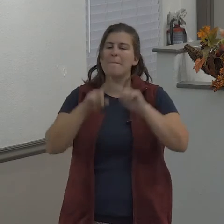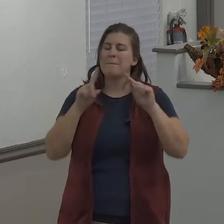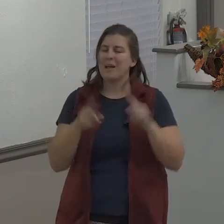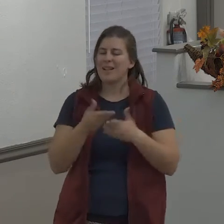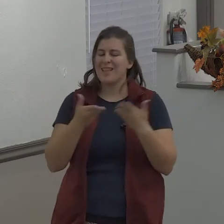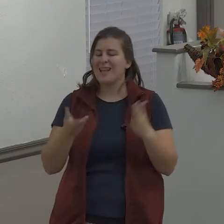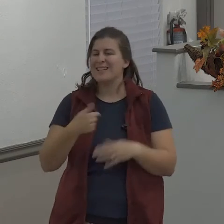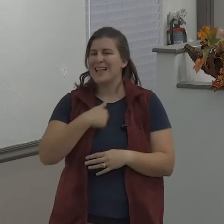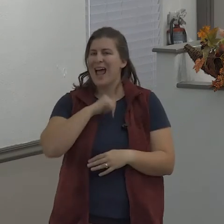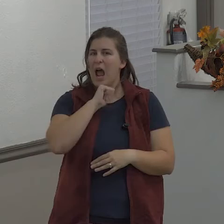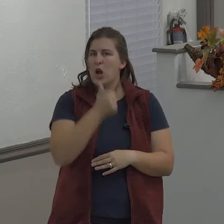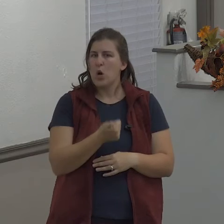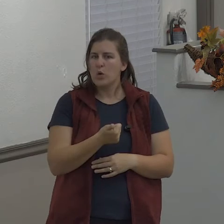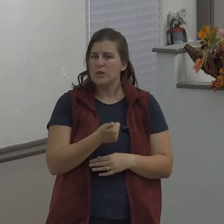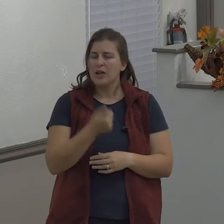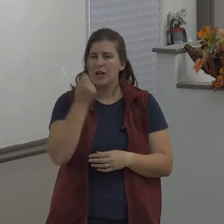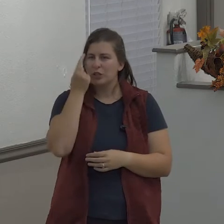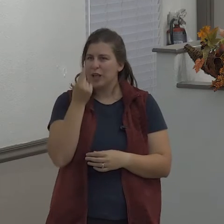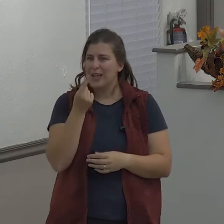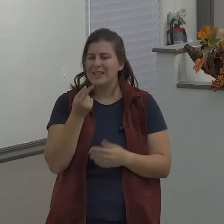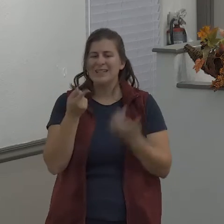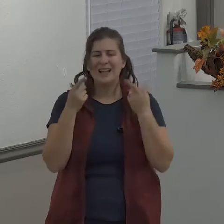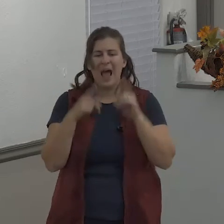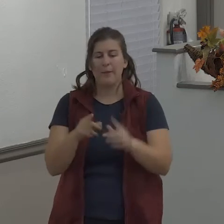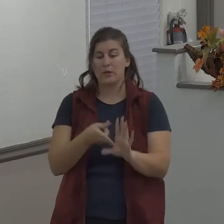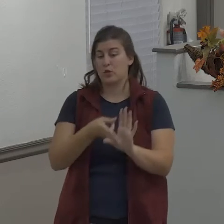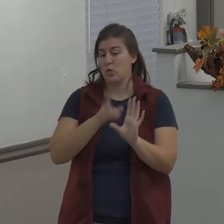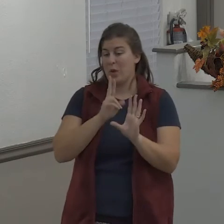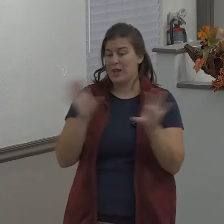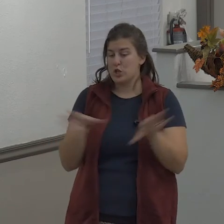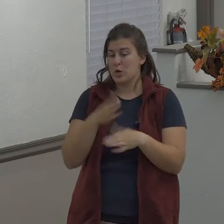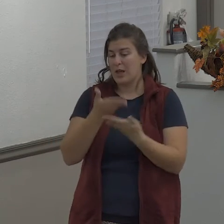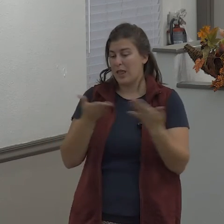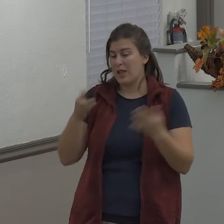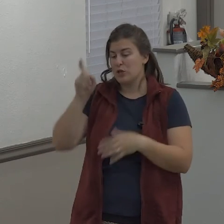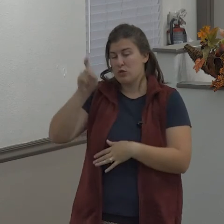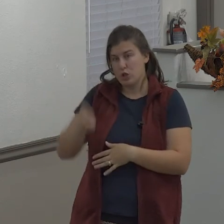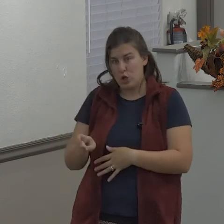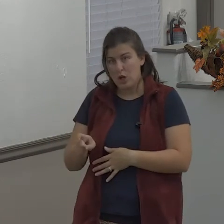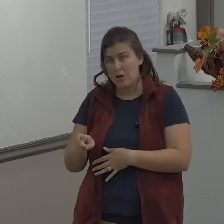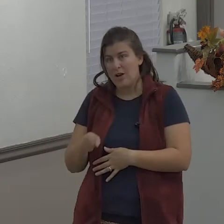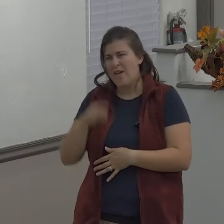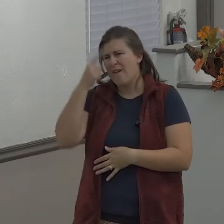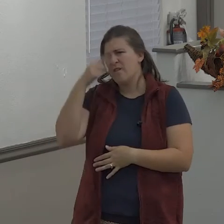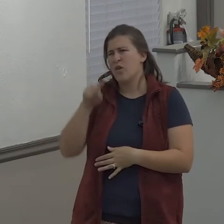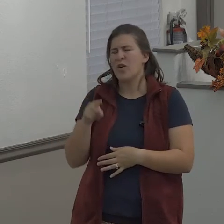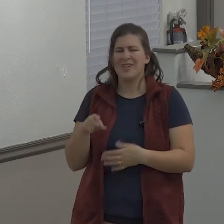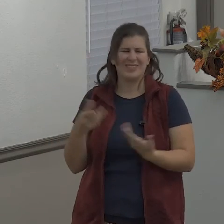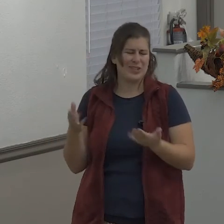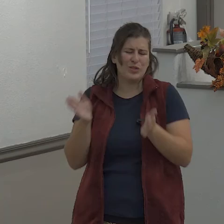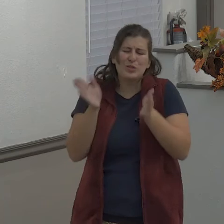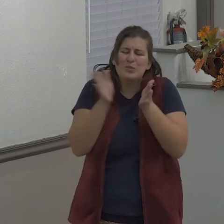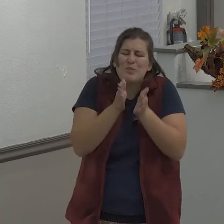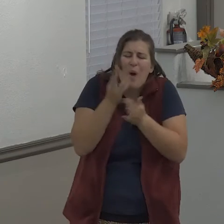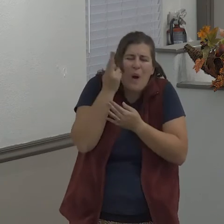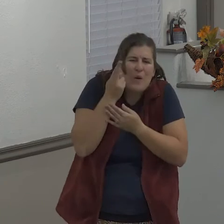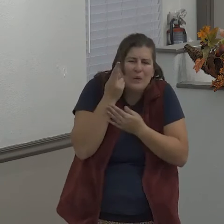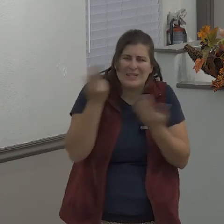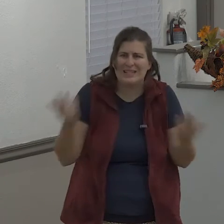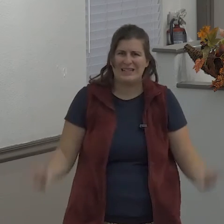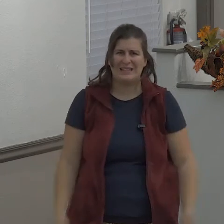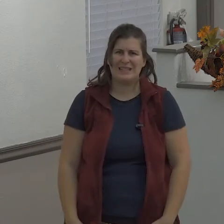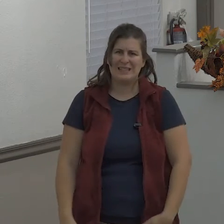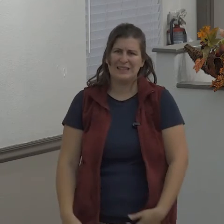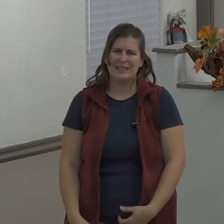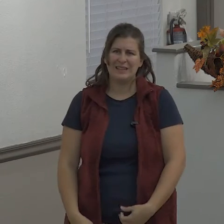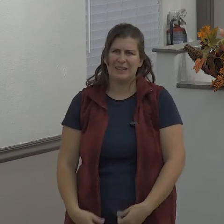What I don't understand is when we quit doing what we should do for the most frivolous of